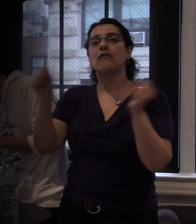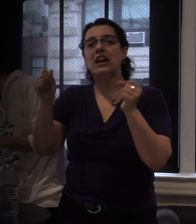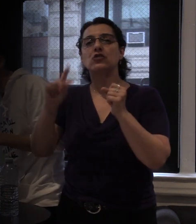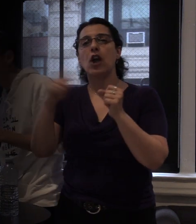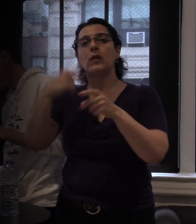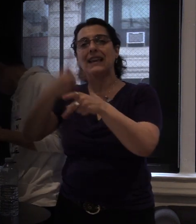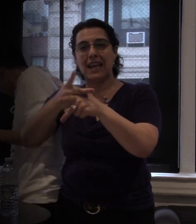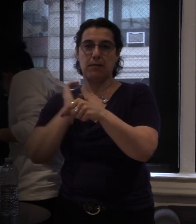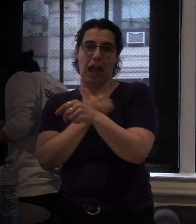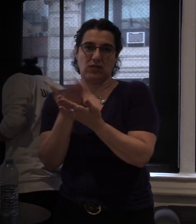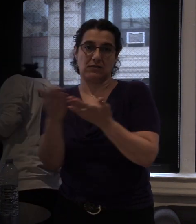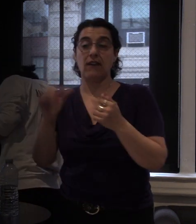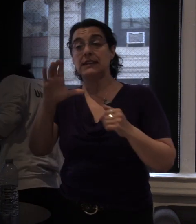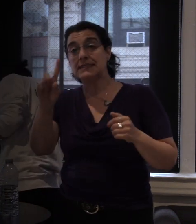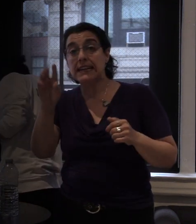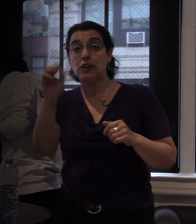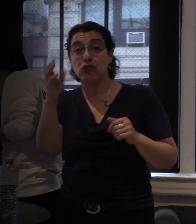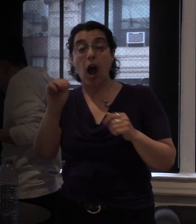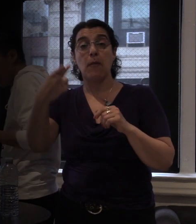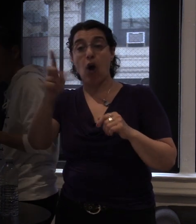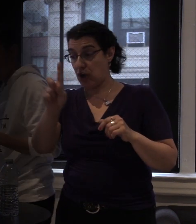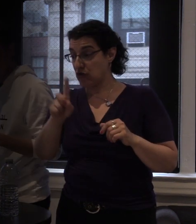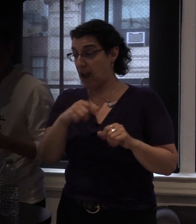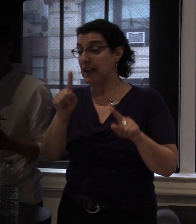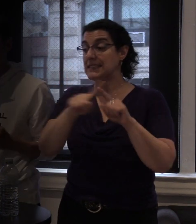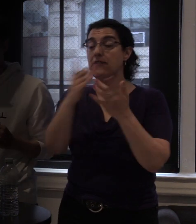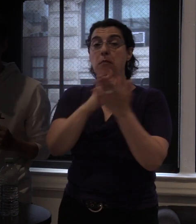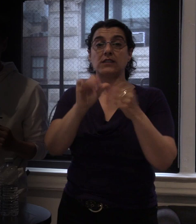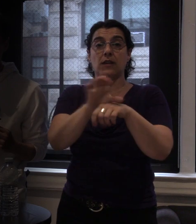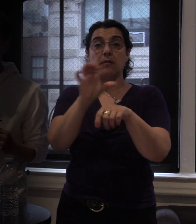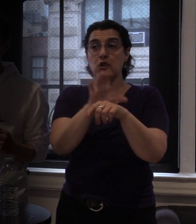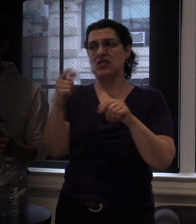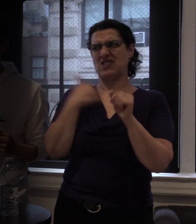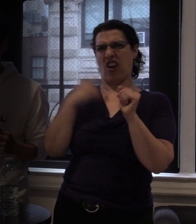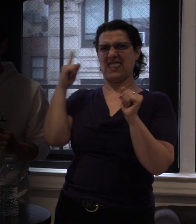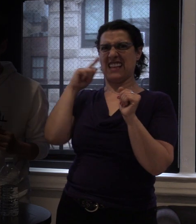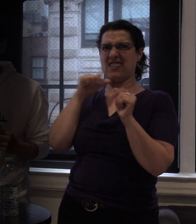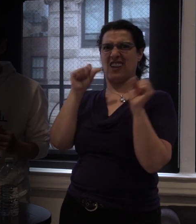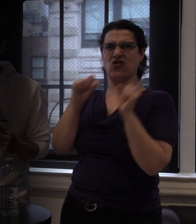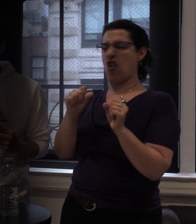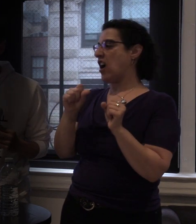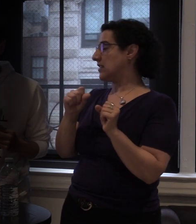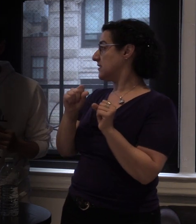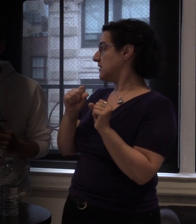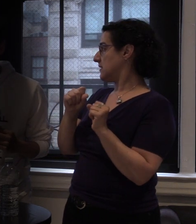Like CD-ROM is a storage, and your hard drive is also a storage. Different parts of the computer are able to communicate over a